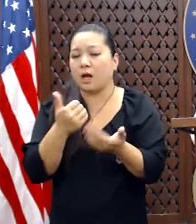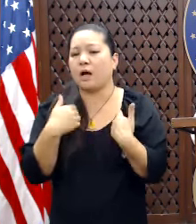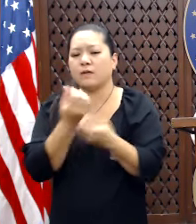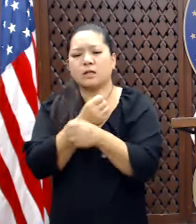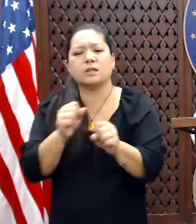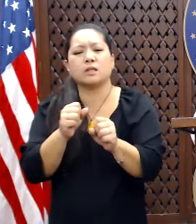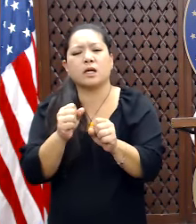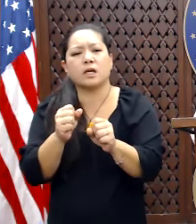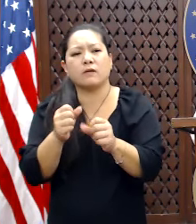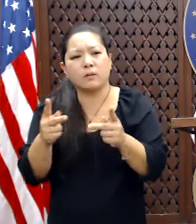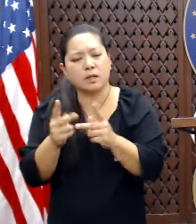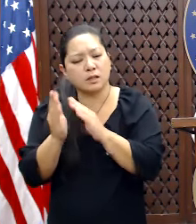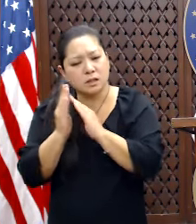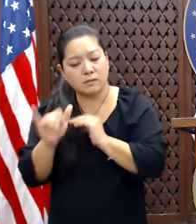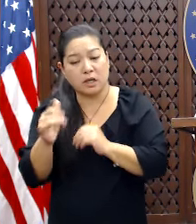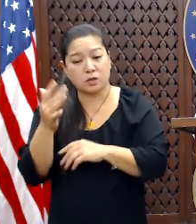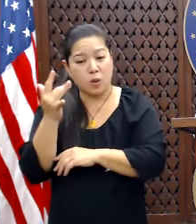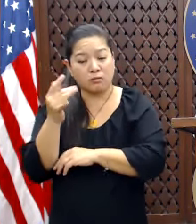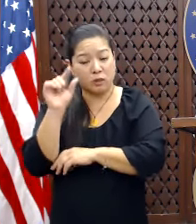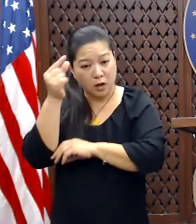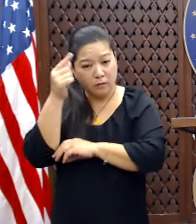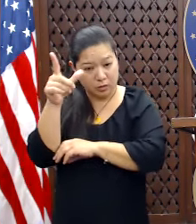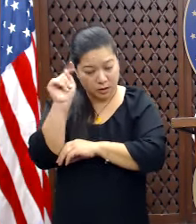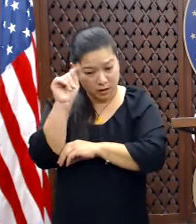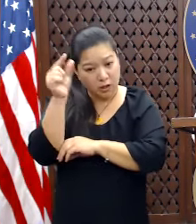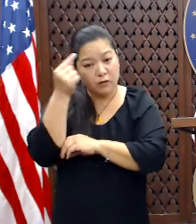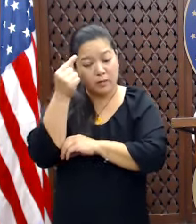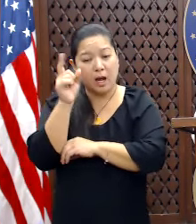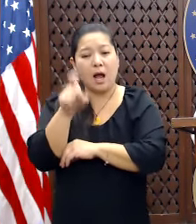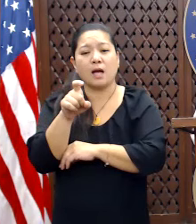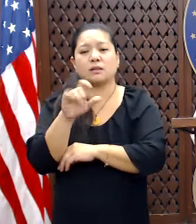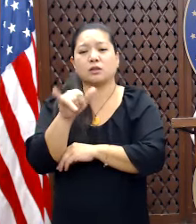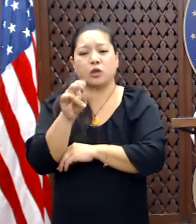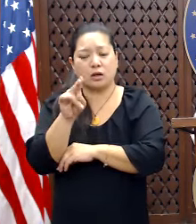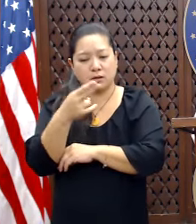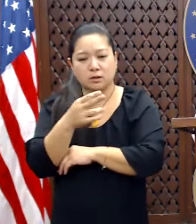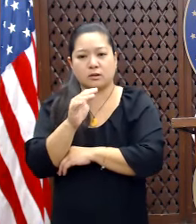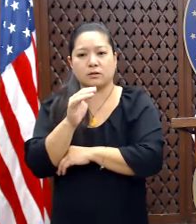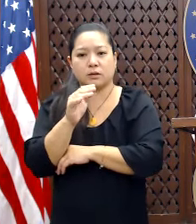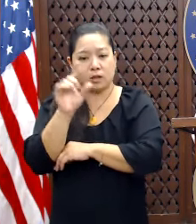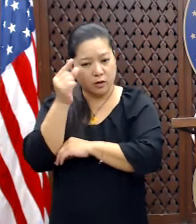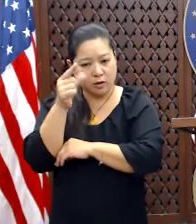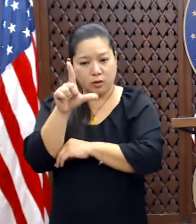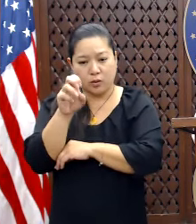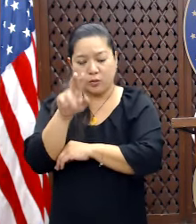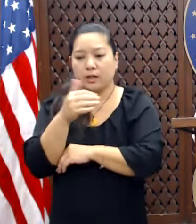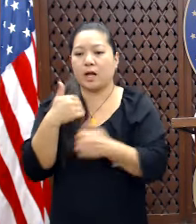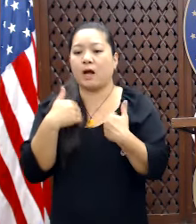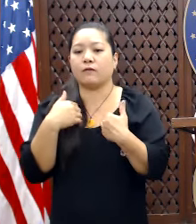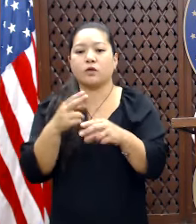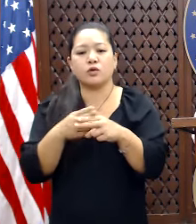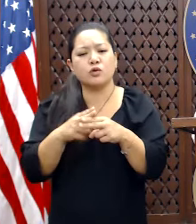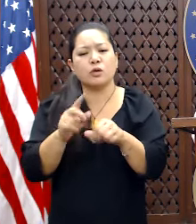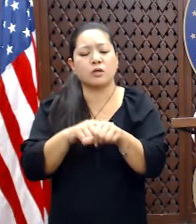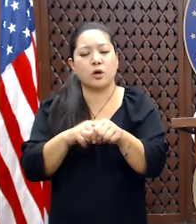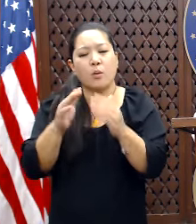sleep. That is why Josh and I asked our team to develop short-term shelter for the homeless. No plans